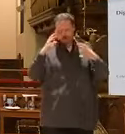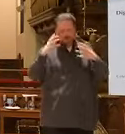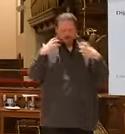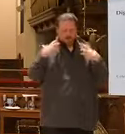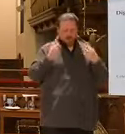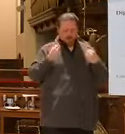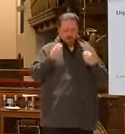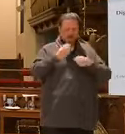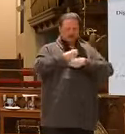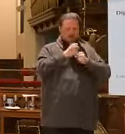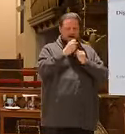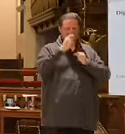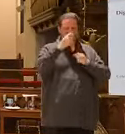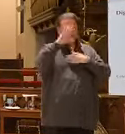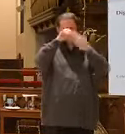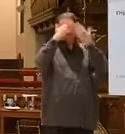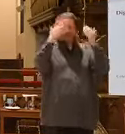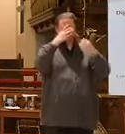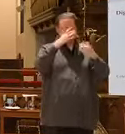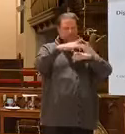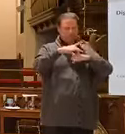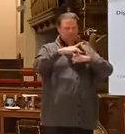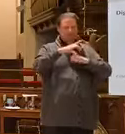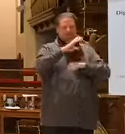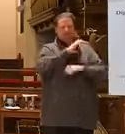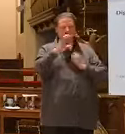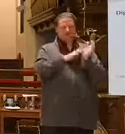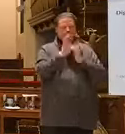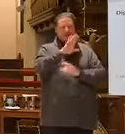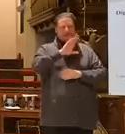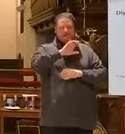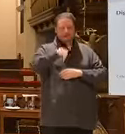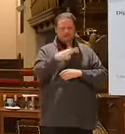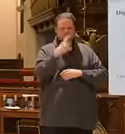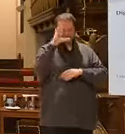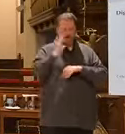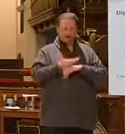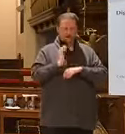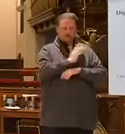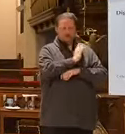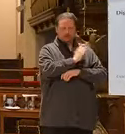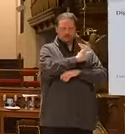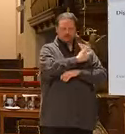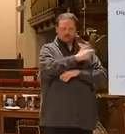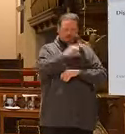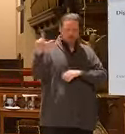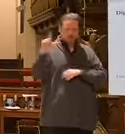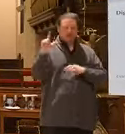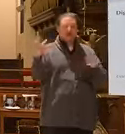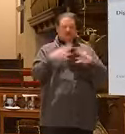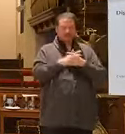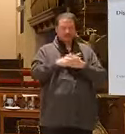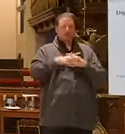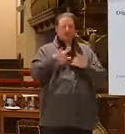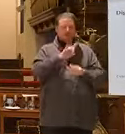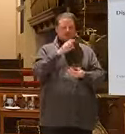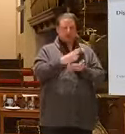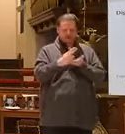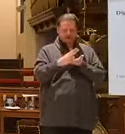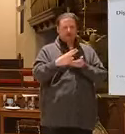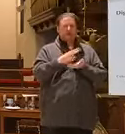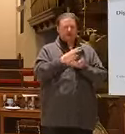earth, and in Jesus Christ, his only Son, our Lord, who was conceived by the Holy Spirit, born of the Virgin